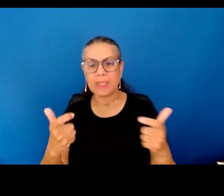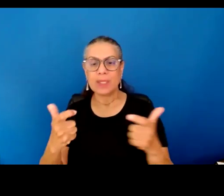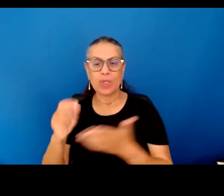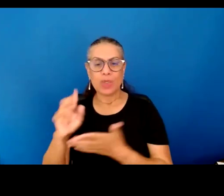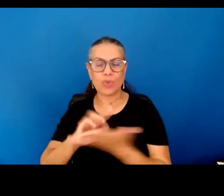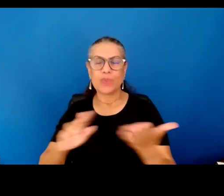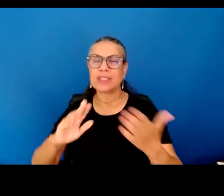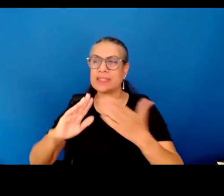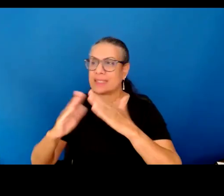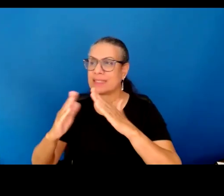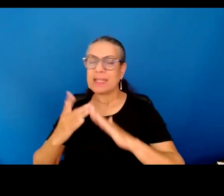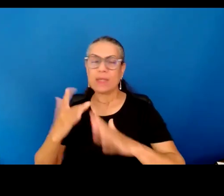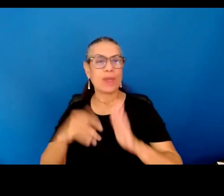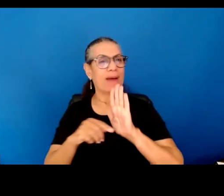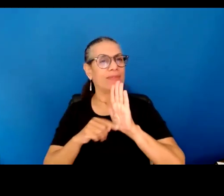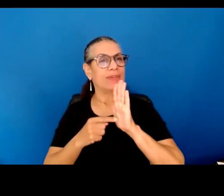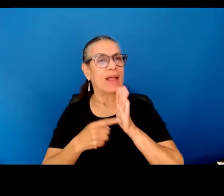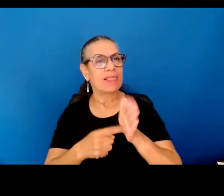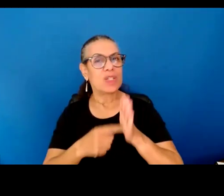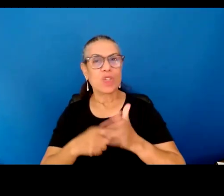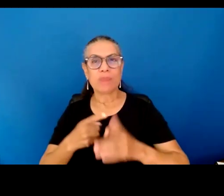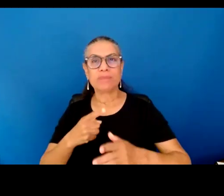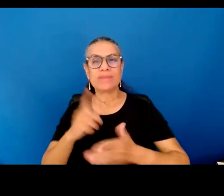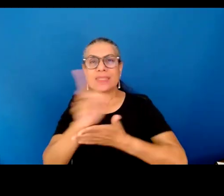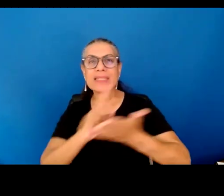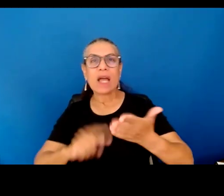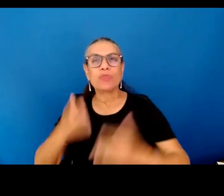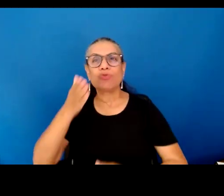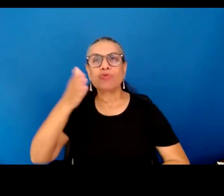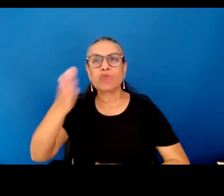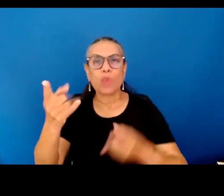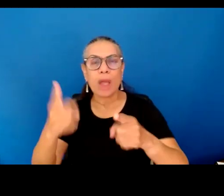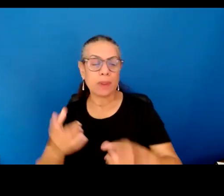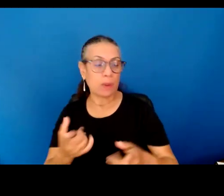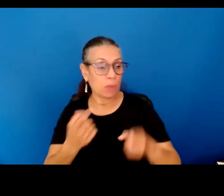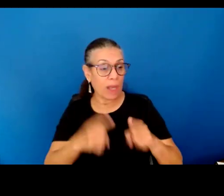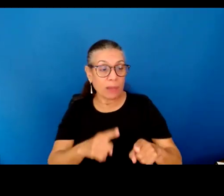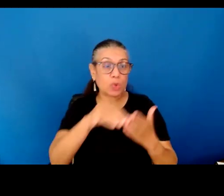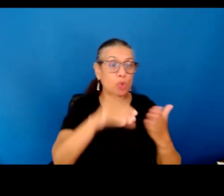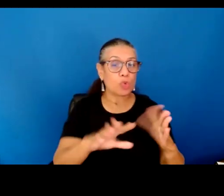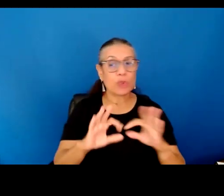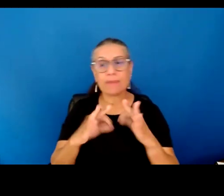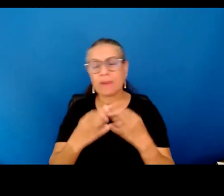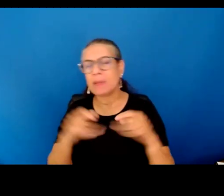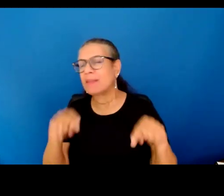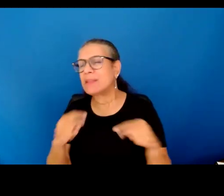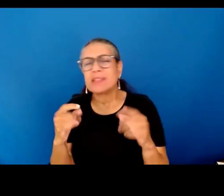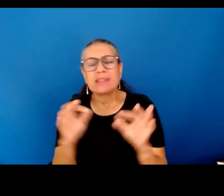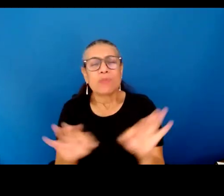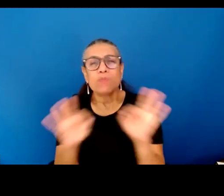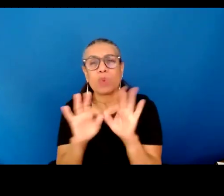and committed leadership defines the work ahead and what matters most to families and students in BPS. This is such a critical